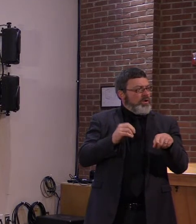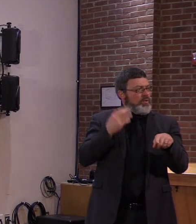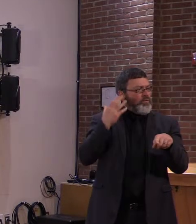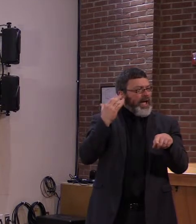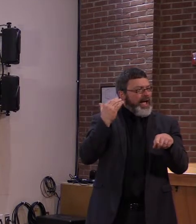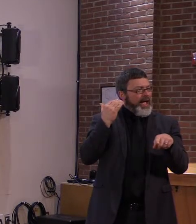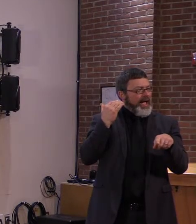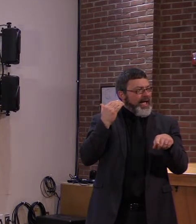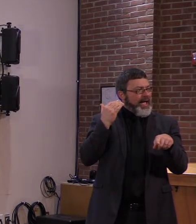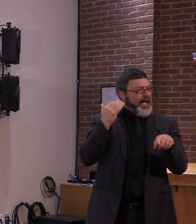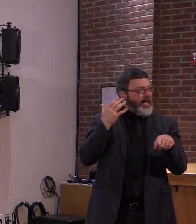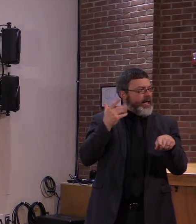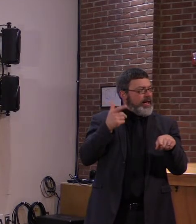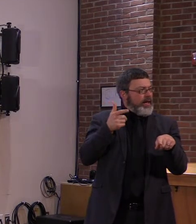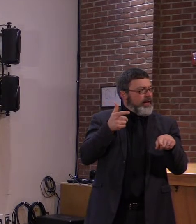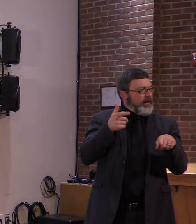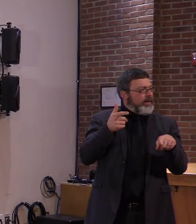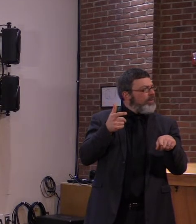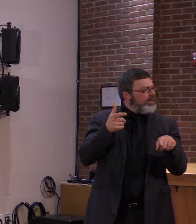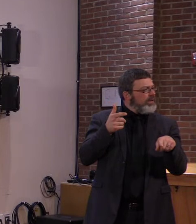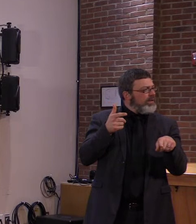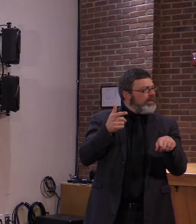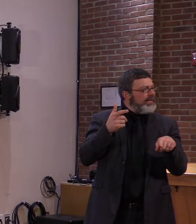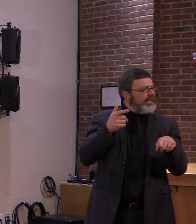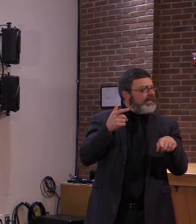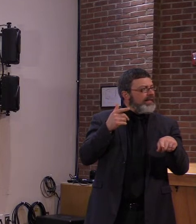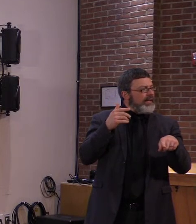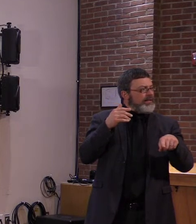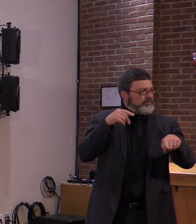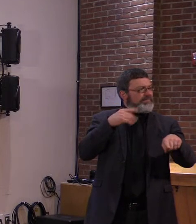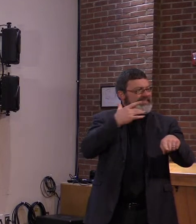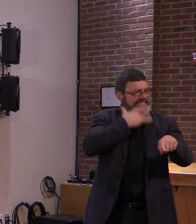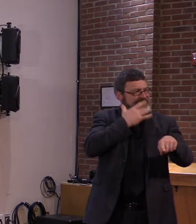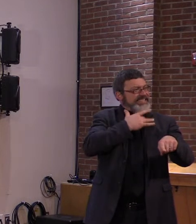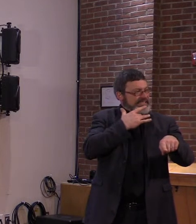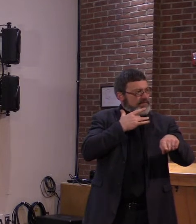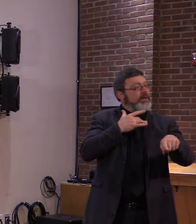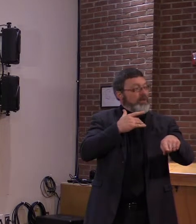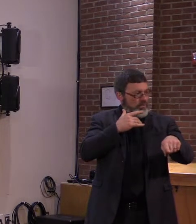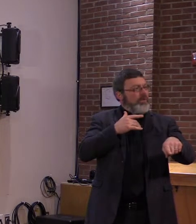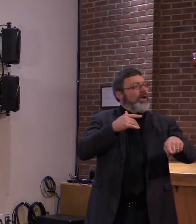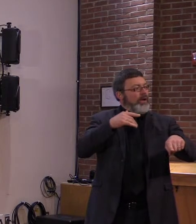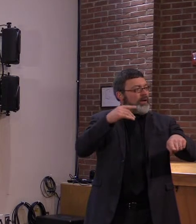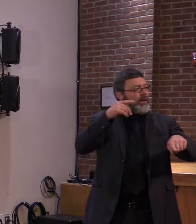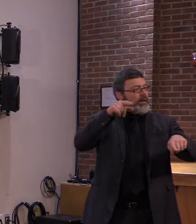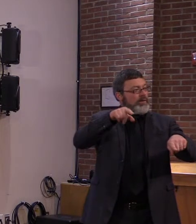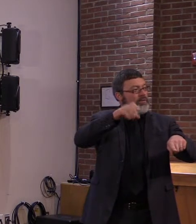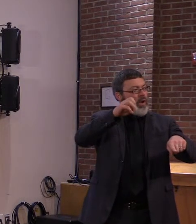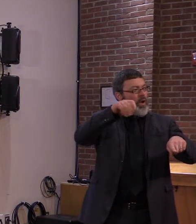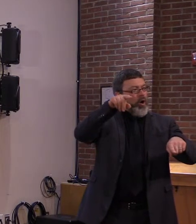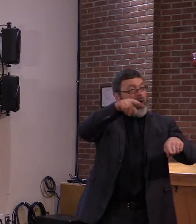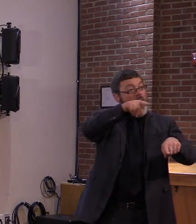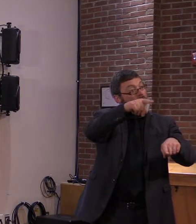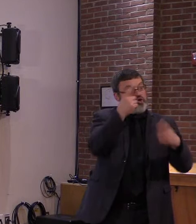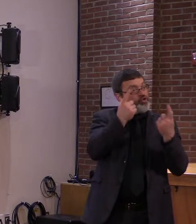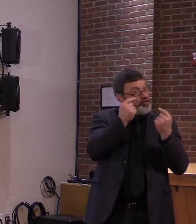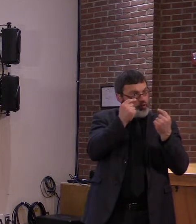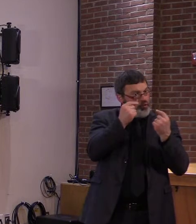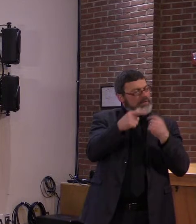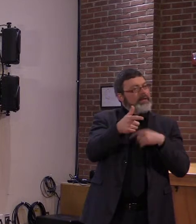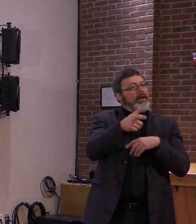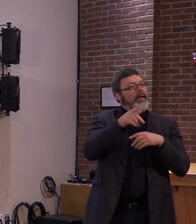at least come to the conclusion that he will not be in office after the end of January. So you don't think